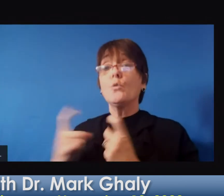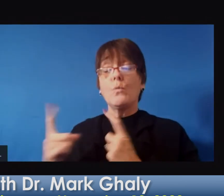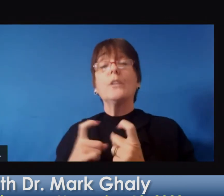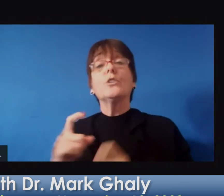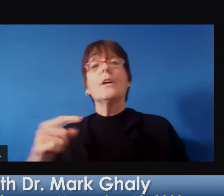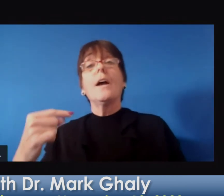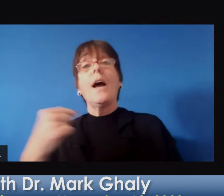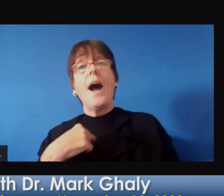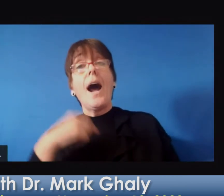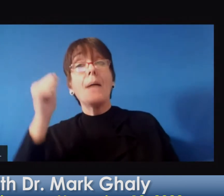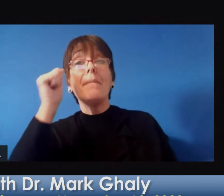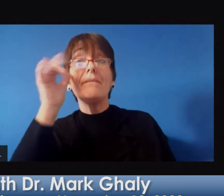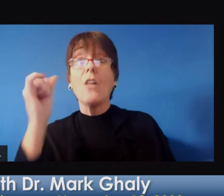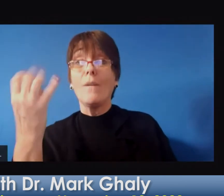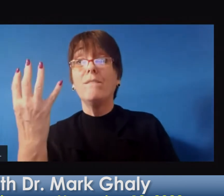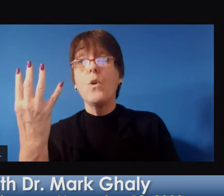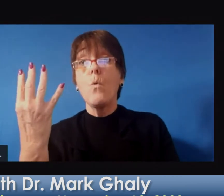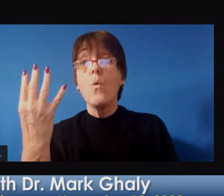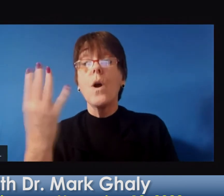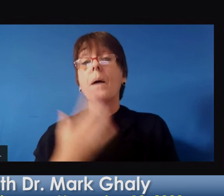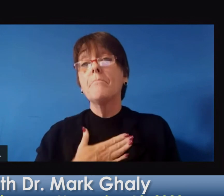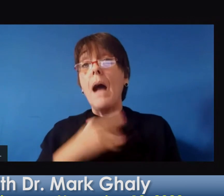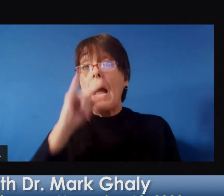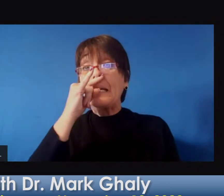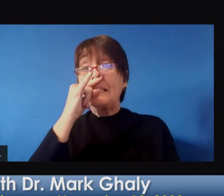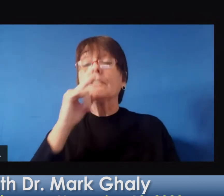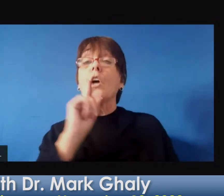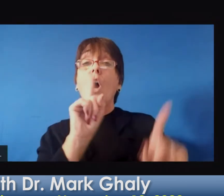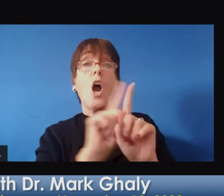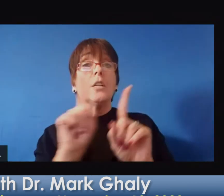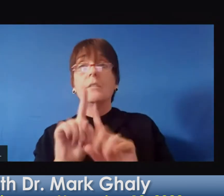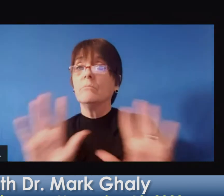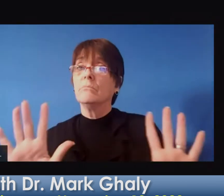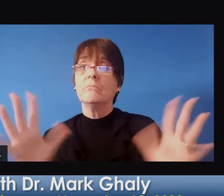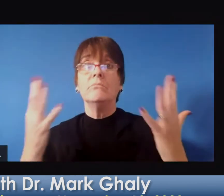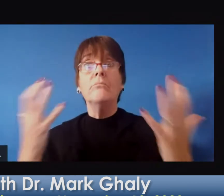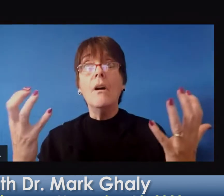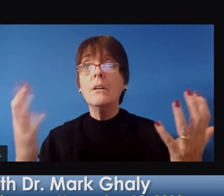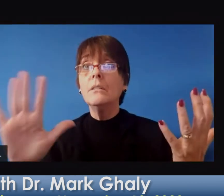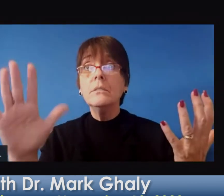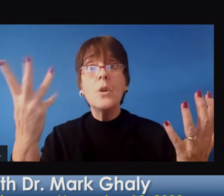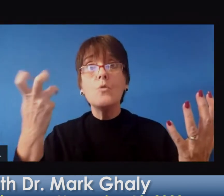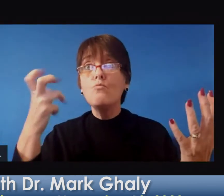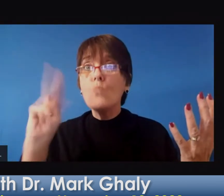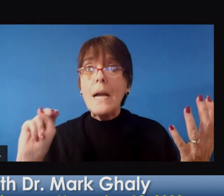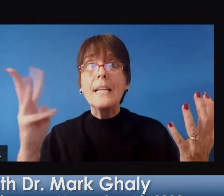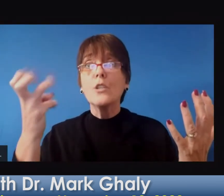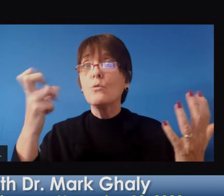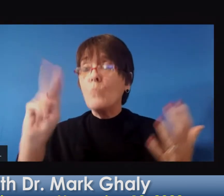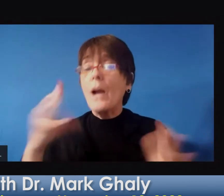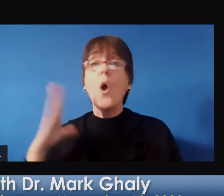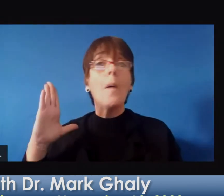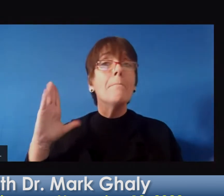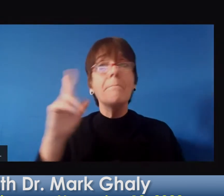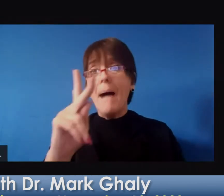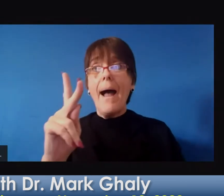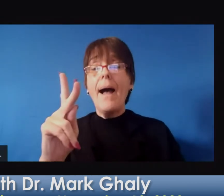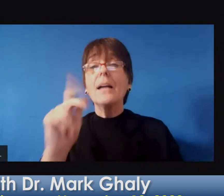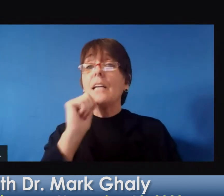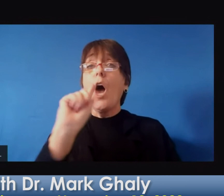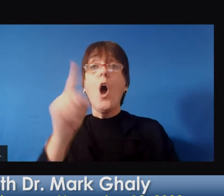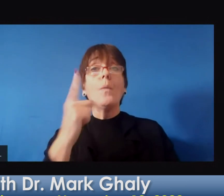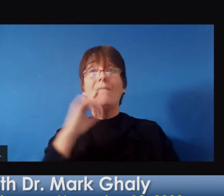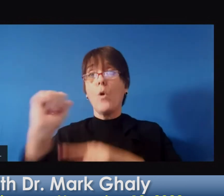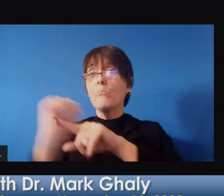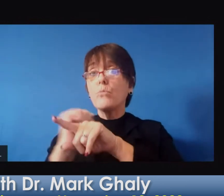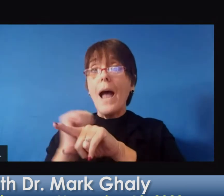a father of 4. My kids are also desperate to find out when they might return, not just to